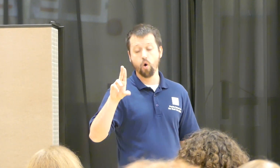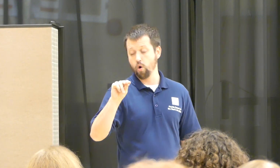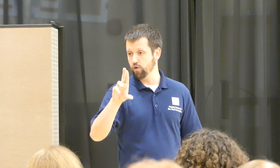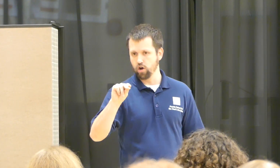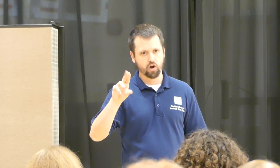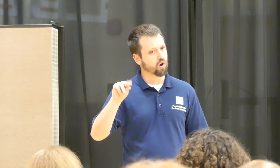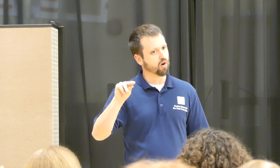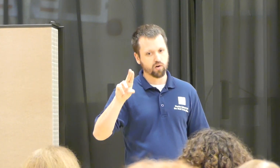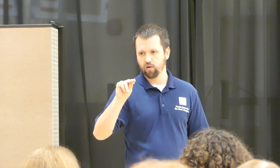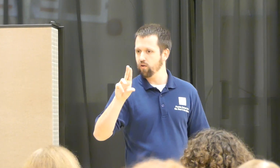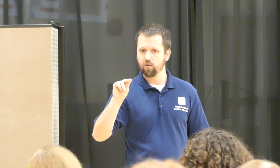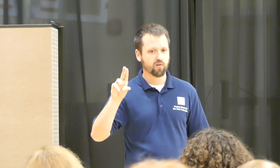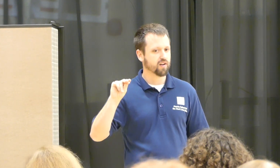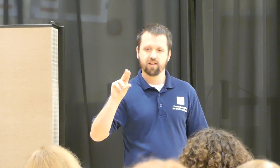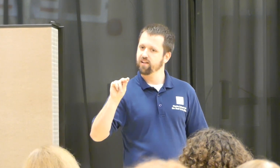Oh, no.